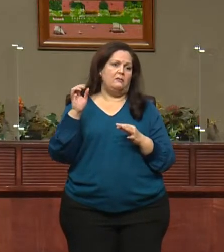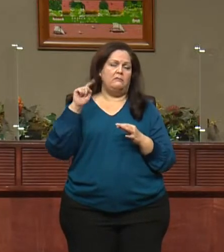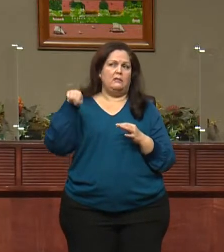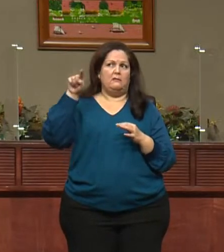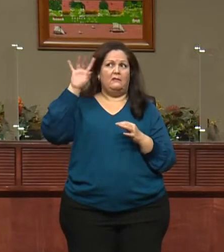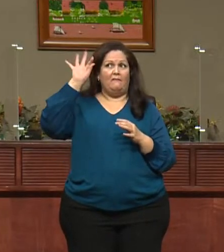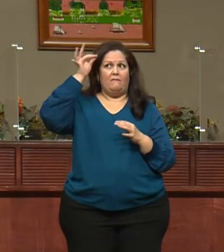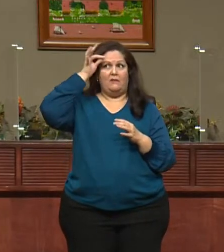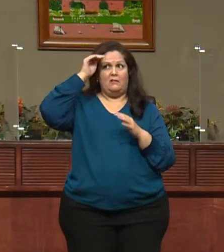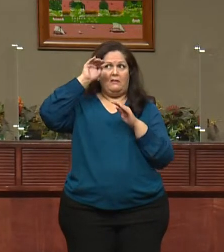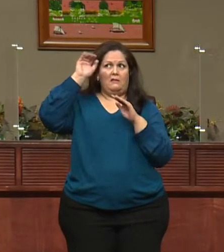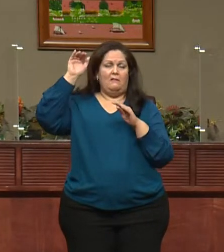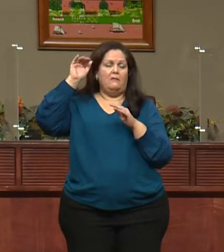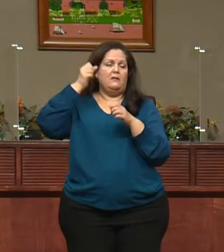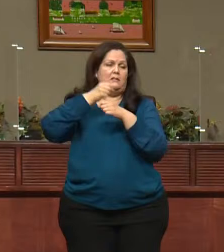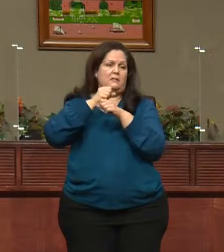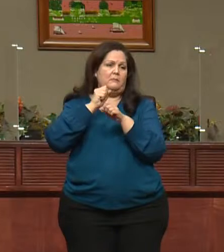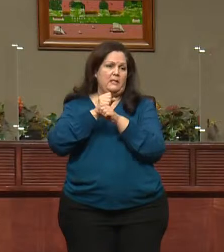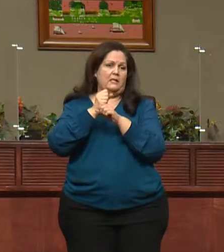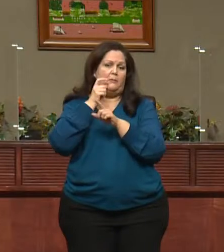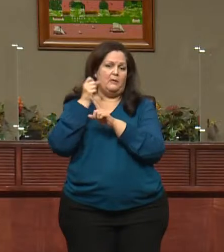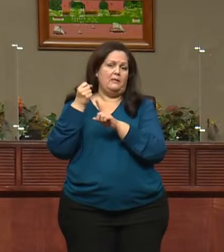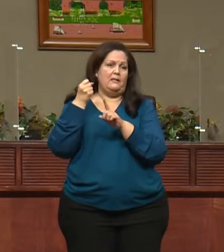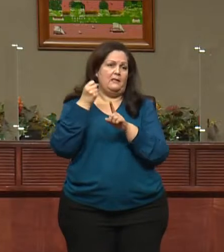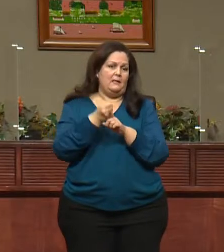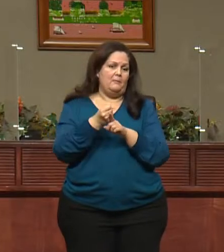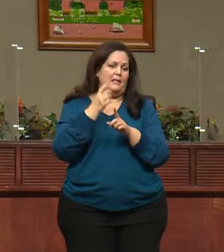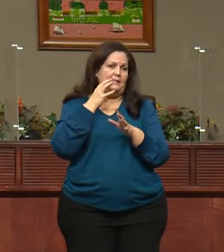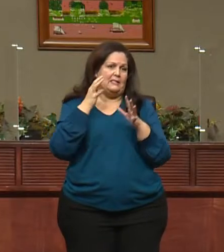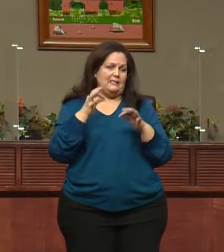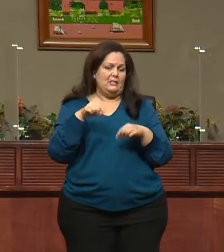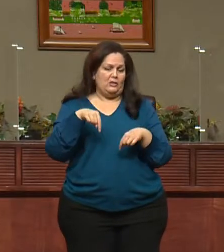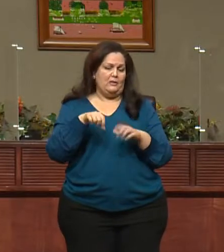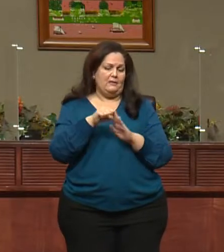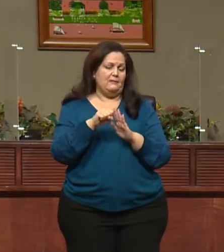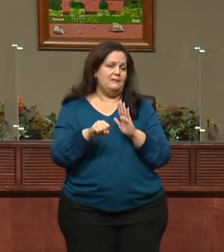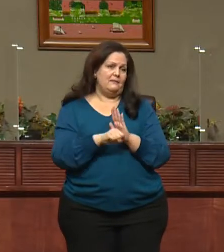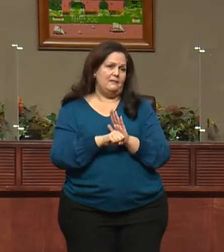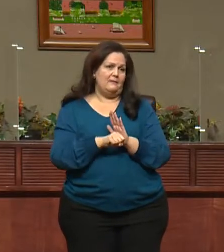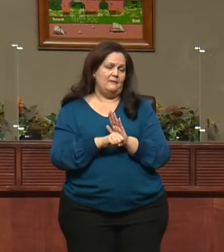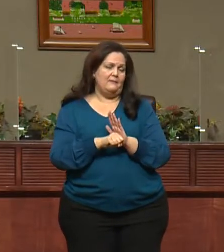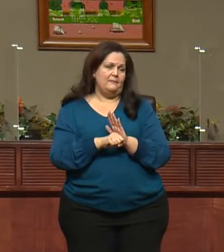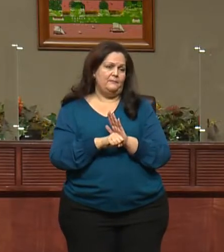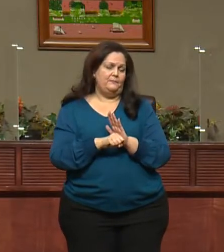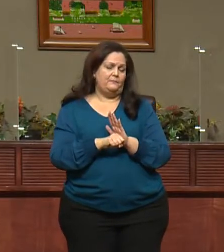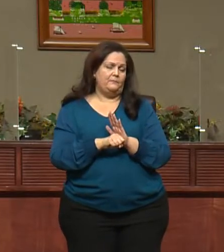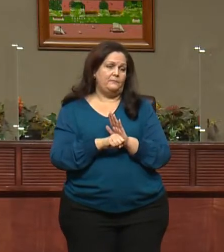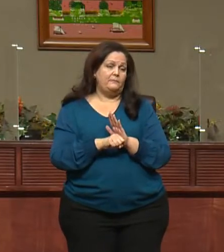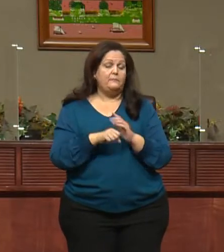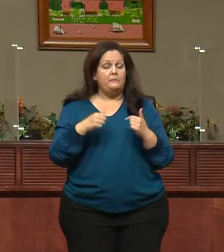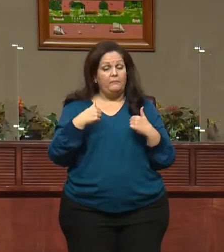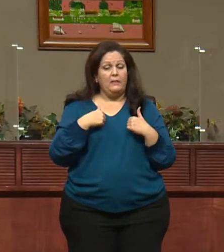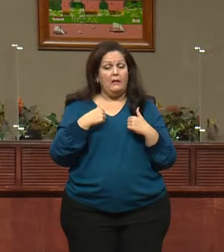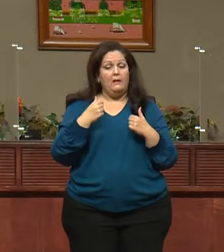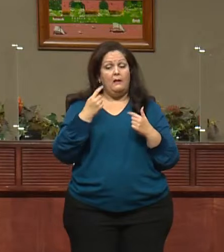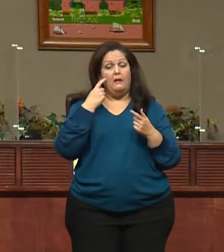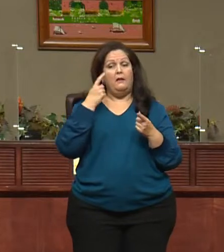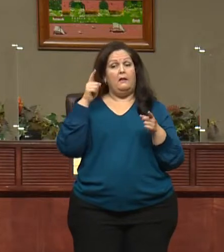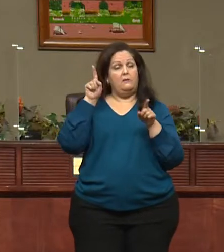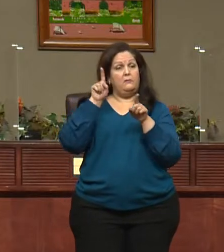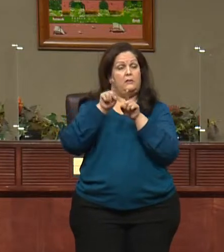level that is impacting the decisions within the states. And I agree